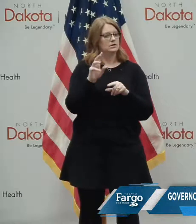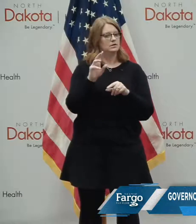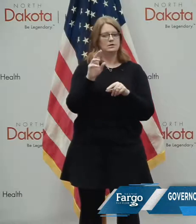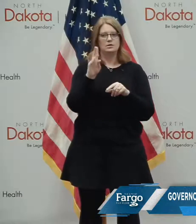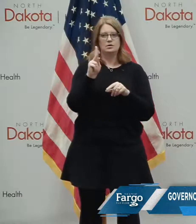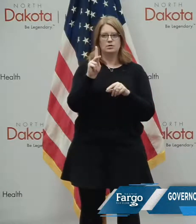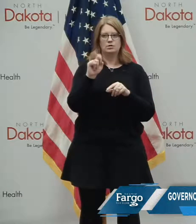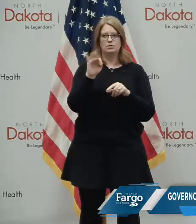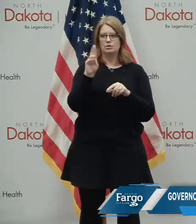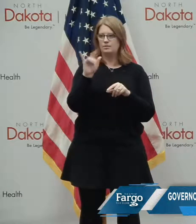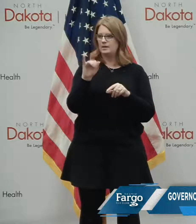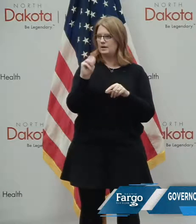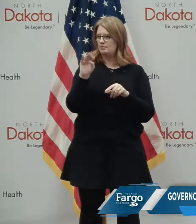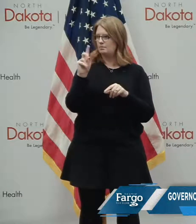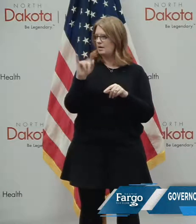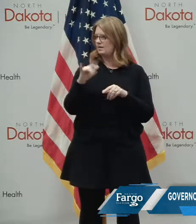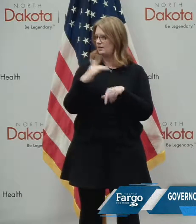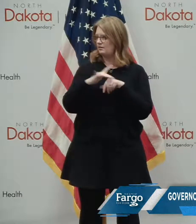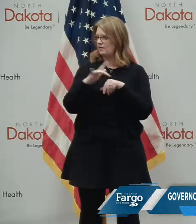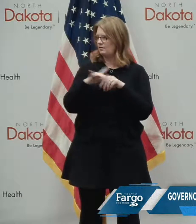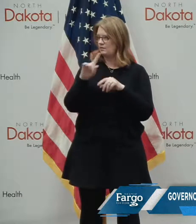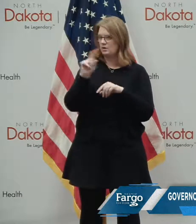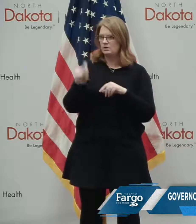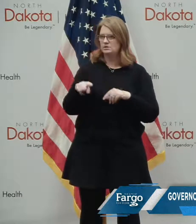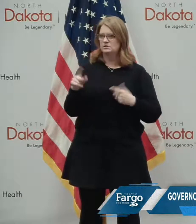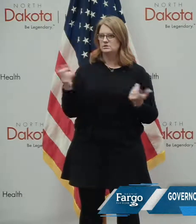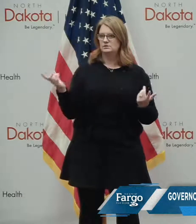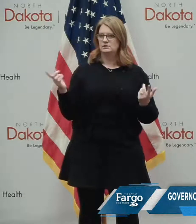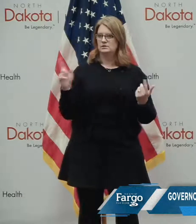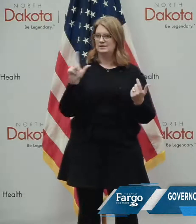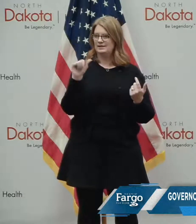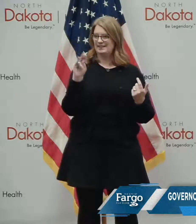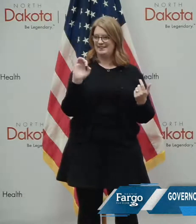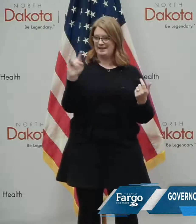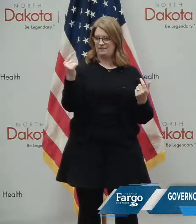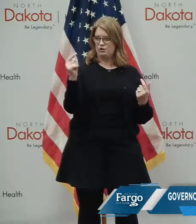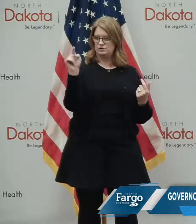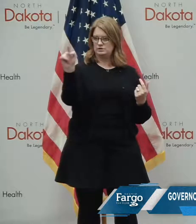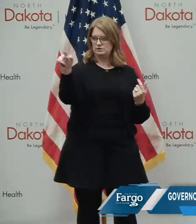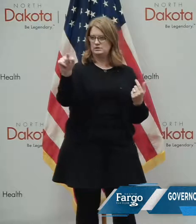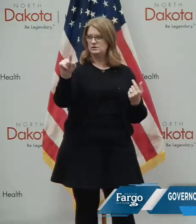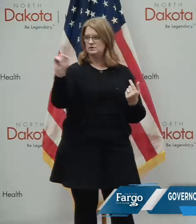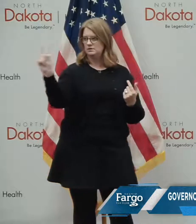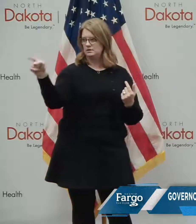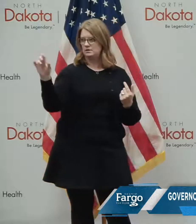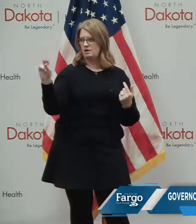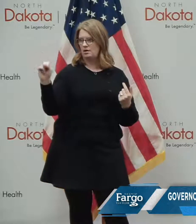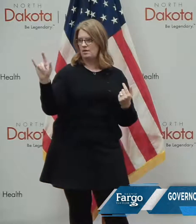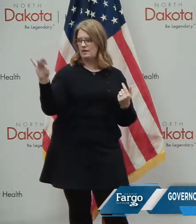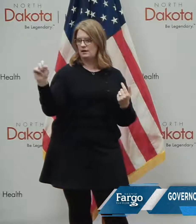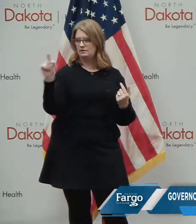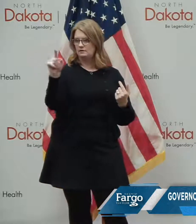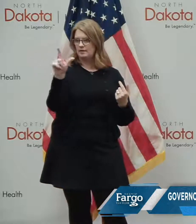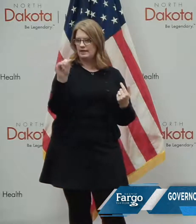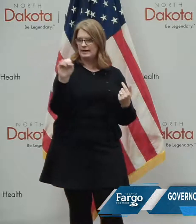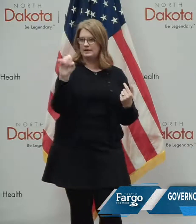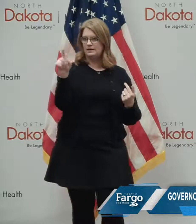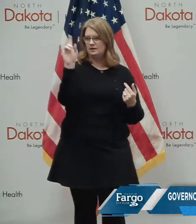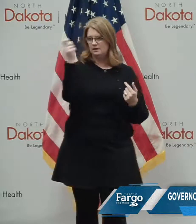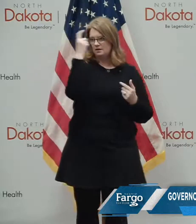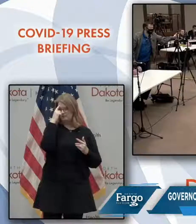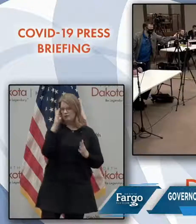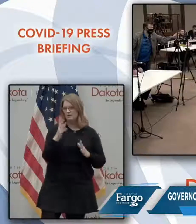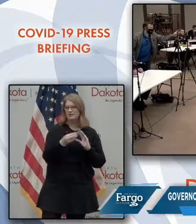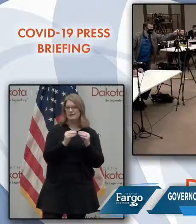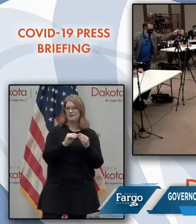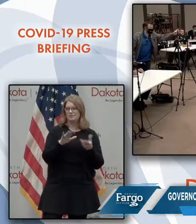available for questions. We'll go to Lane first and then online. Governor, the